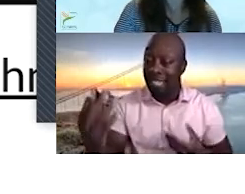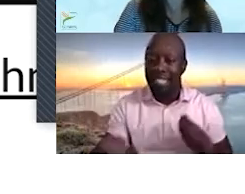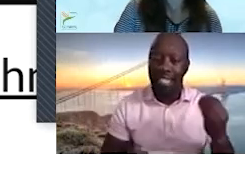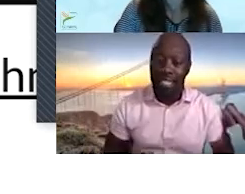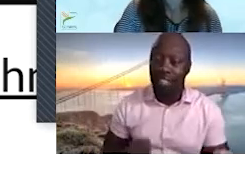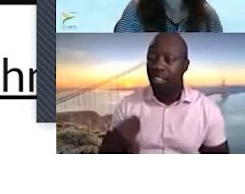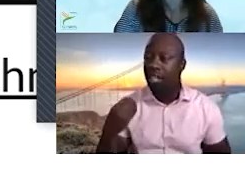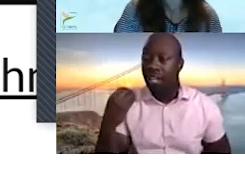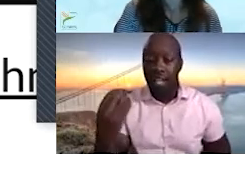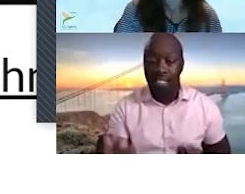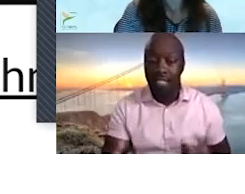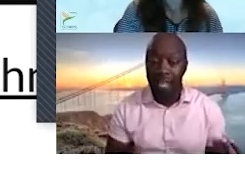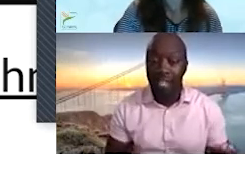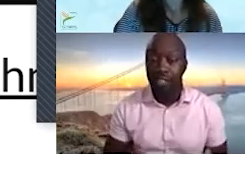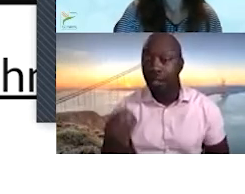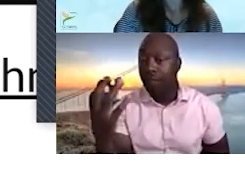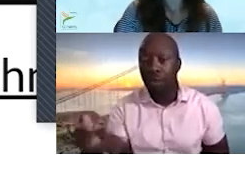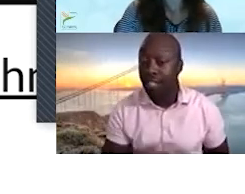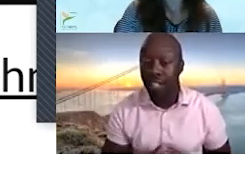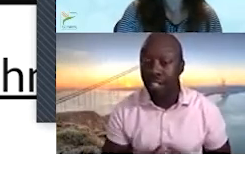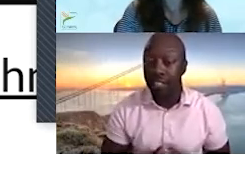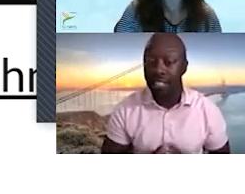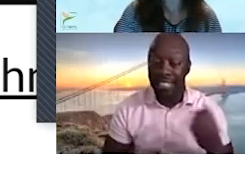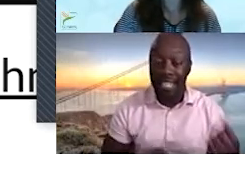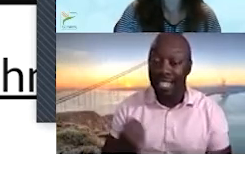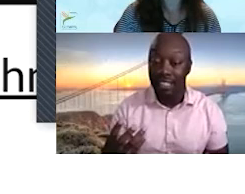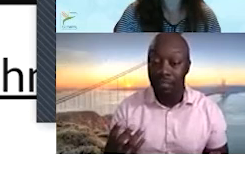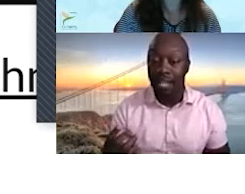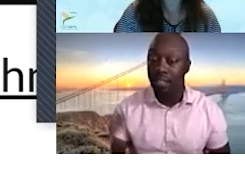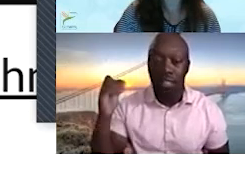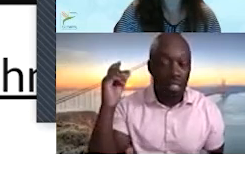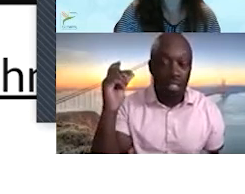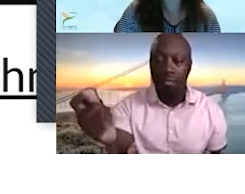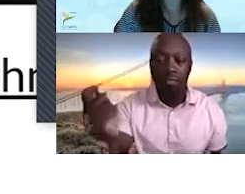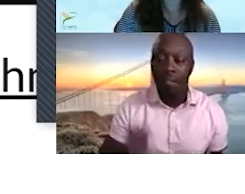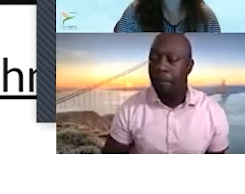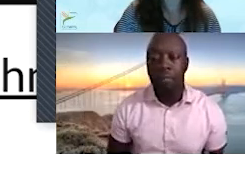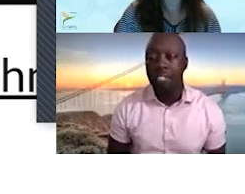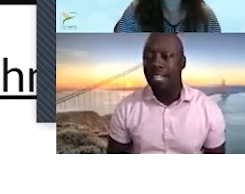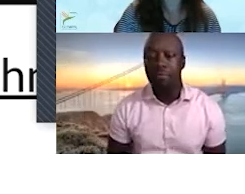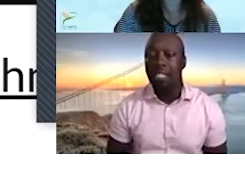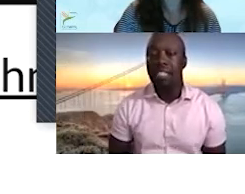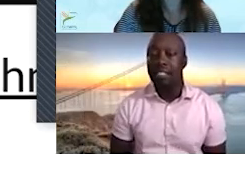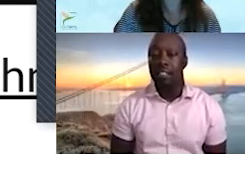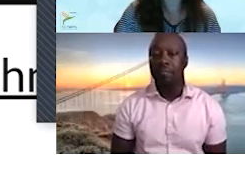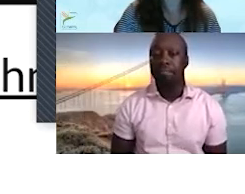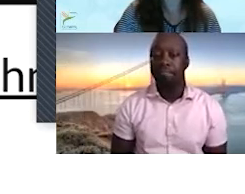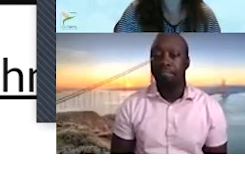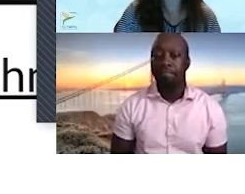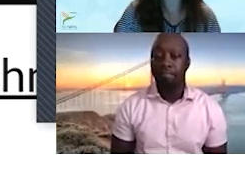been getting that English and Spanish, or even 1 year getting that English and Spanish, ready for baby sign